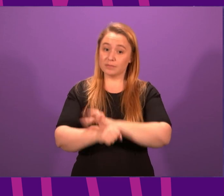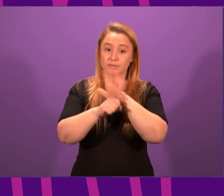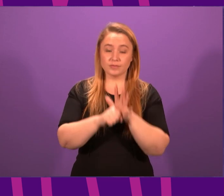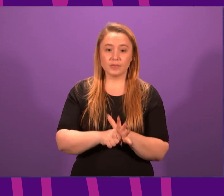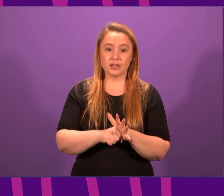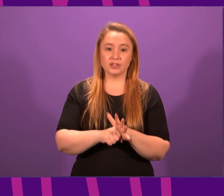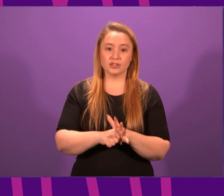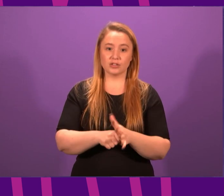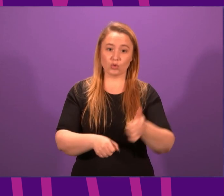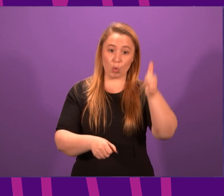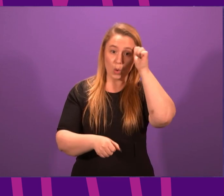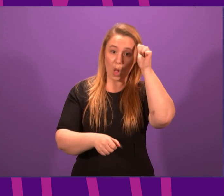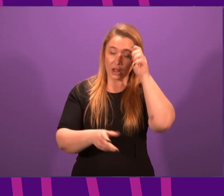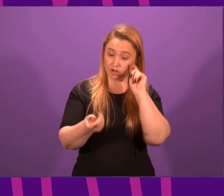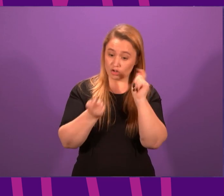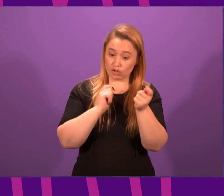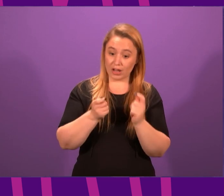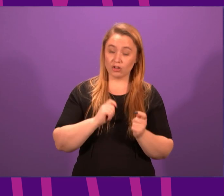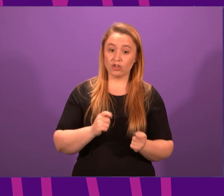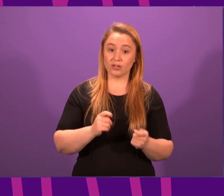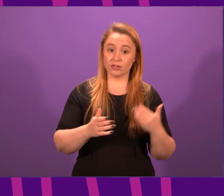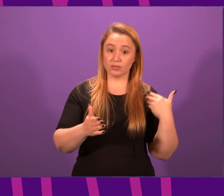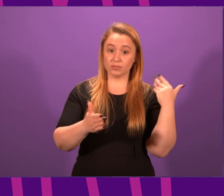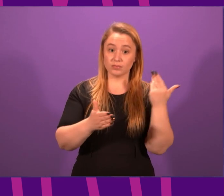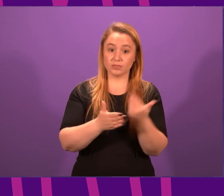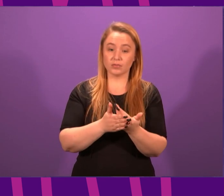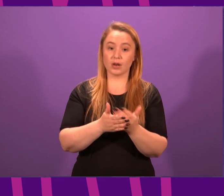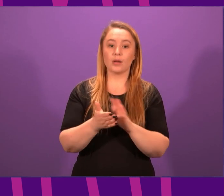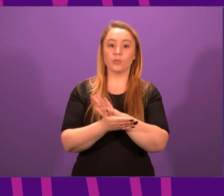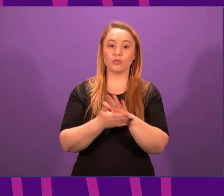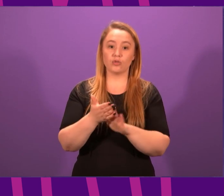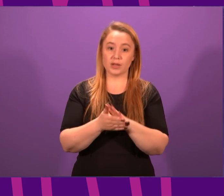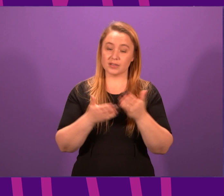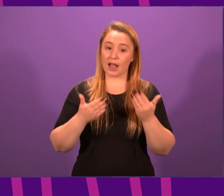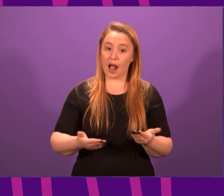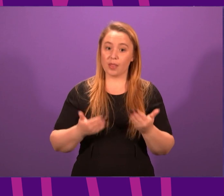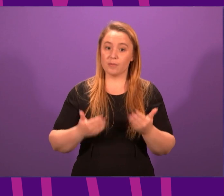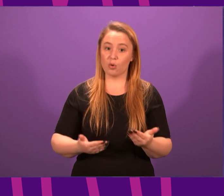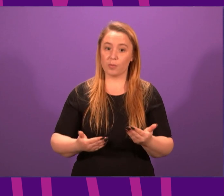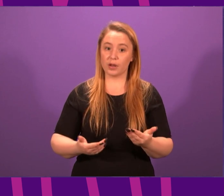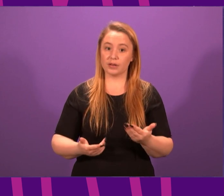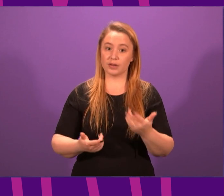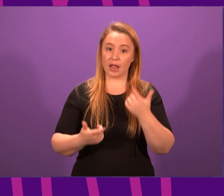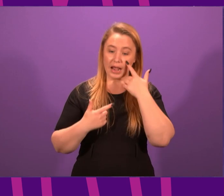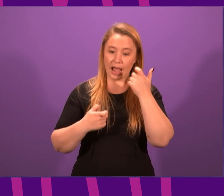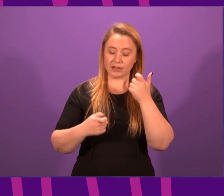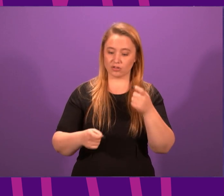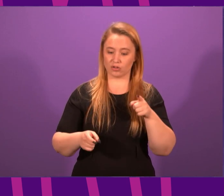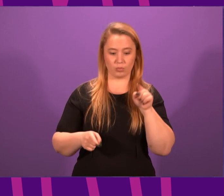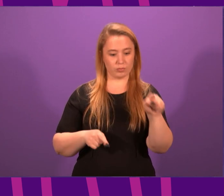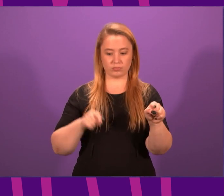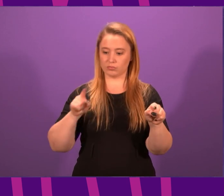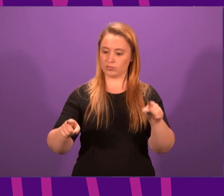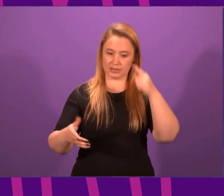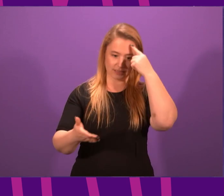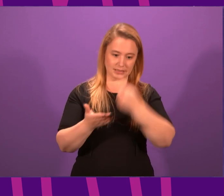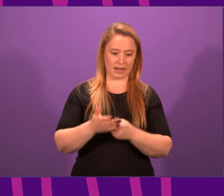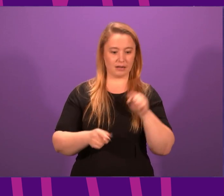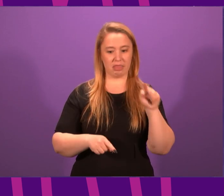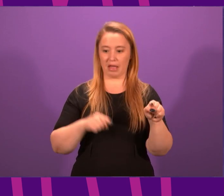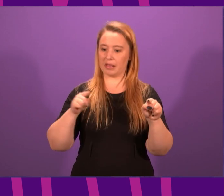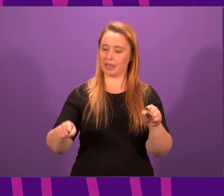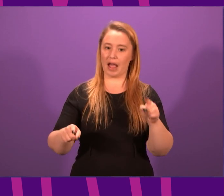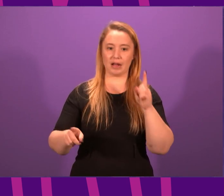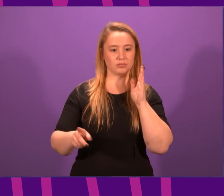changes constantly means that we don't have the opportunity of binary choices where we might all quite